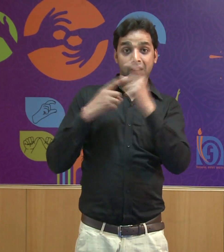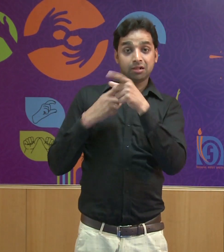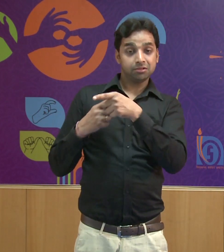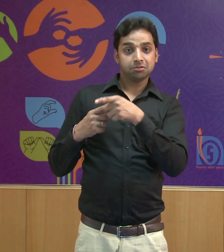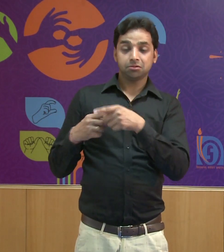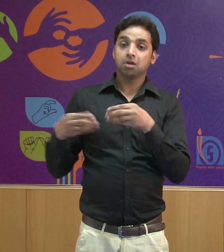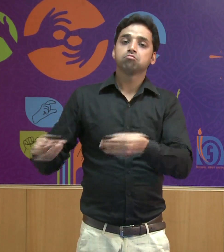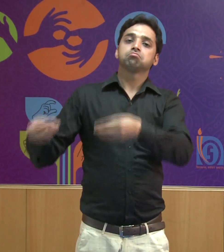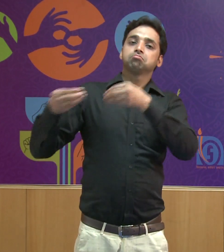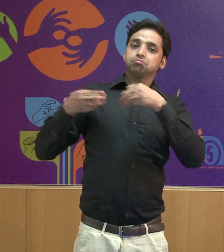it.